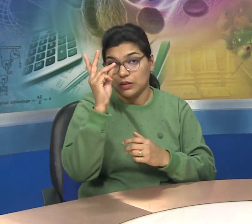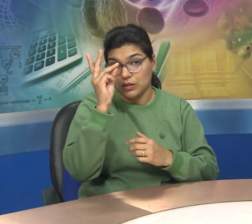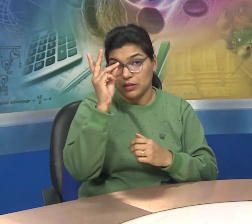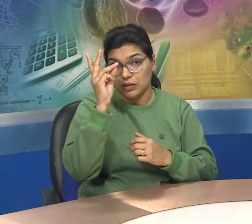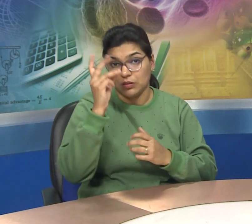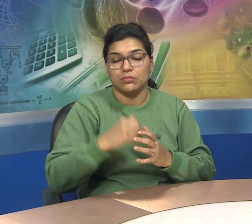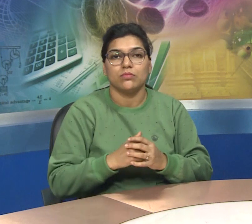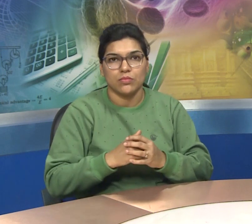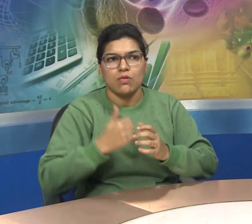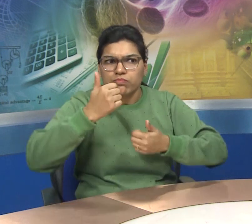Point 3,